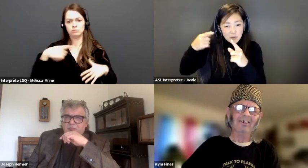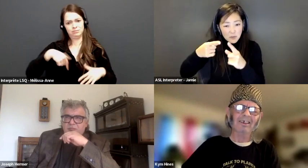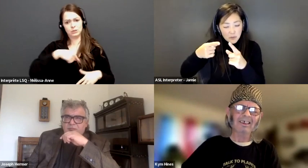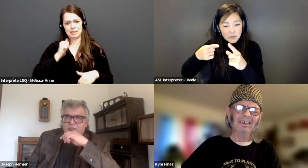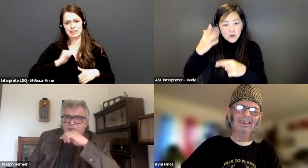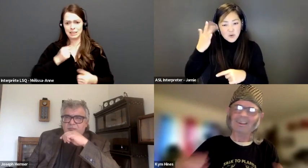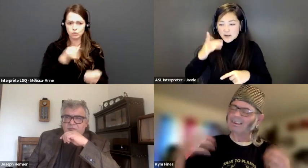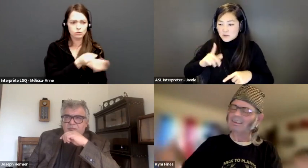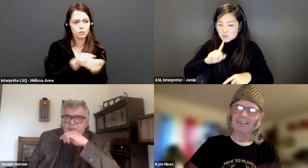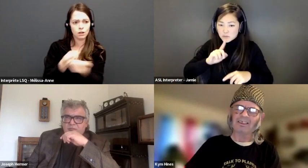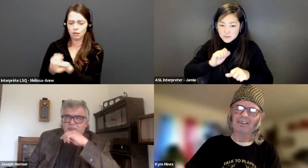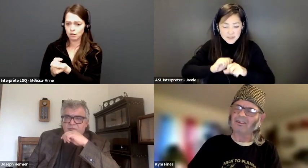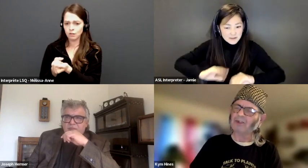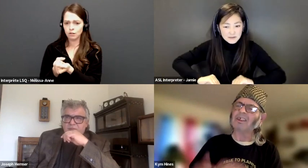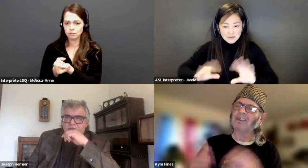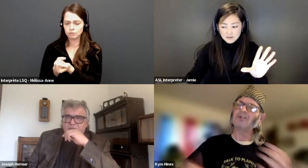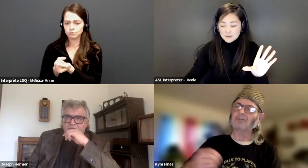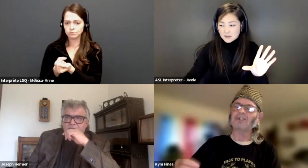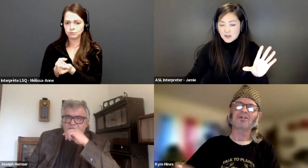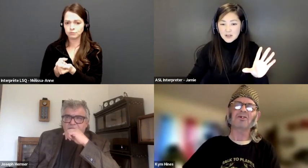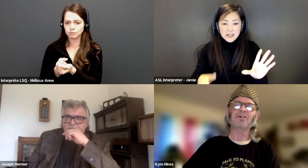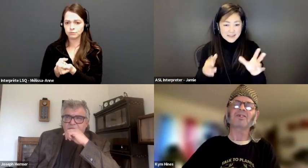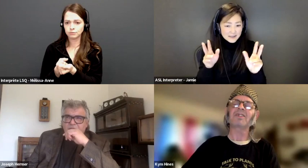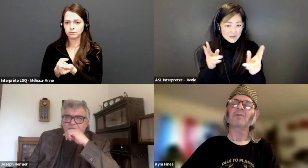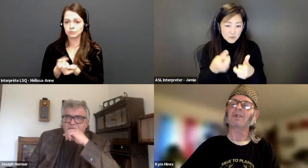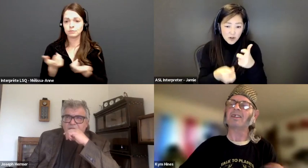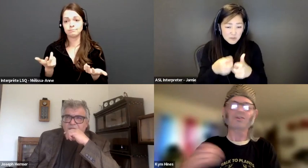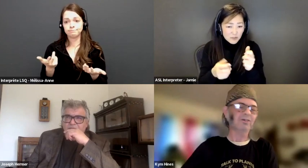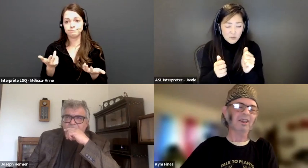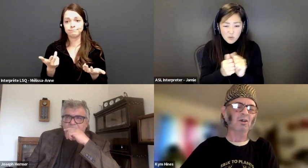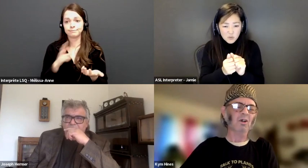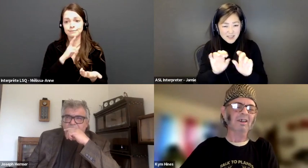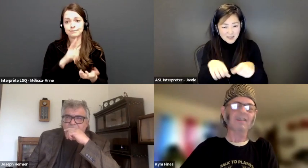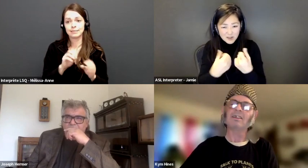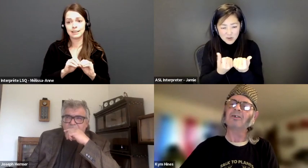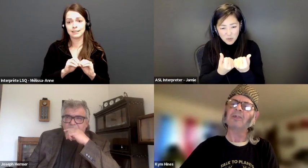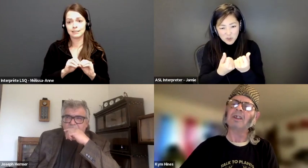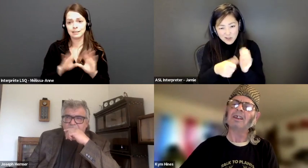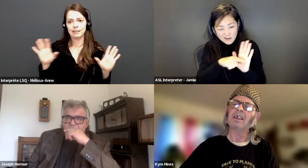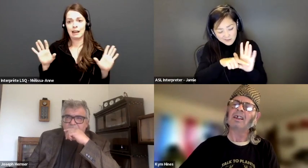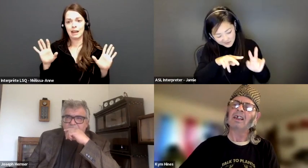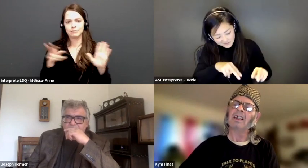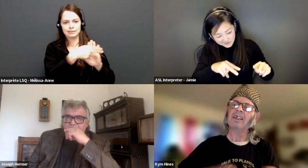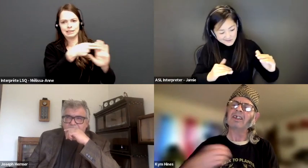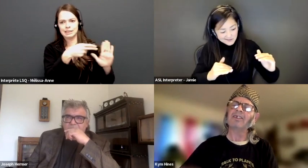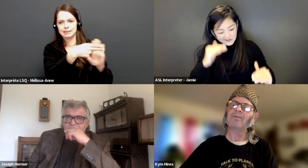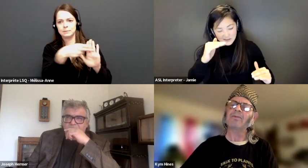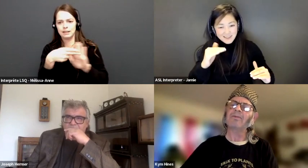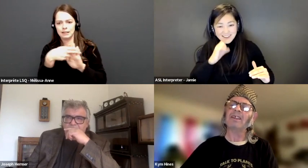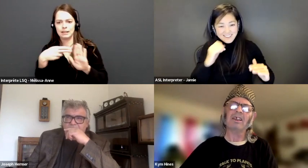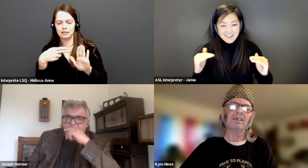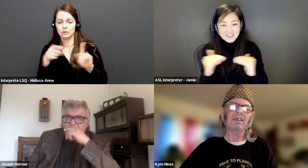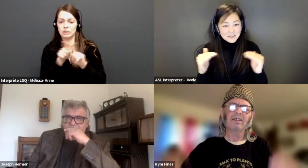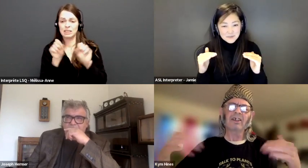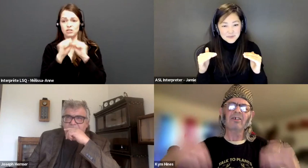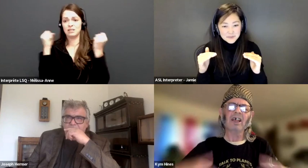clear that like there's a real issue around social stigma and social inequality. You know what I mean? And it's like it's